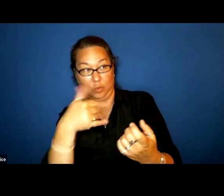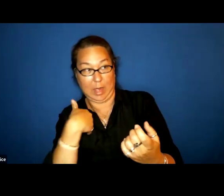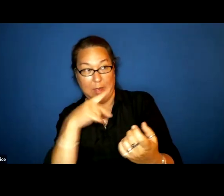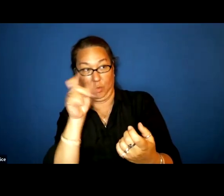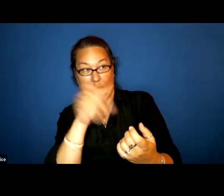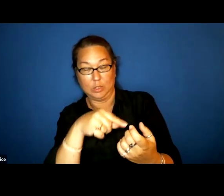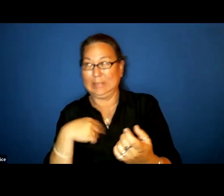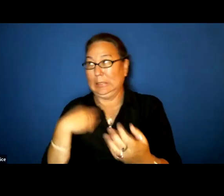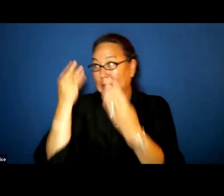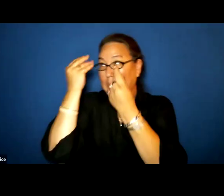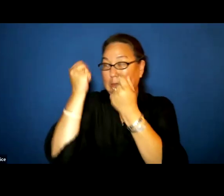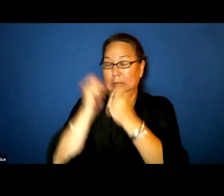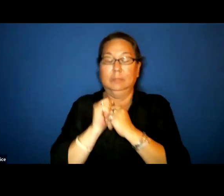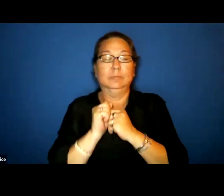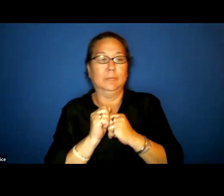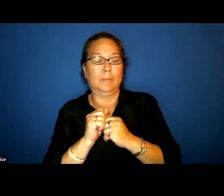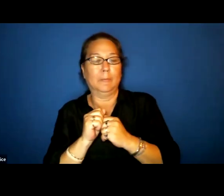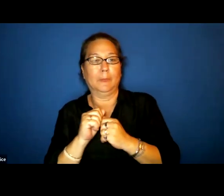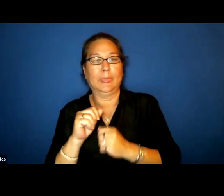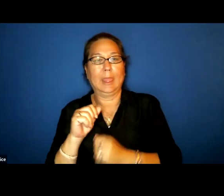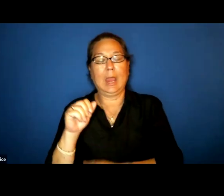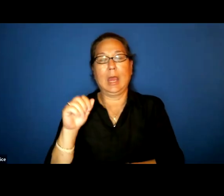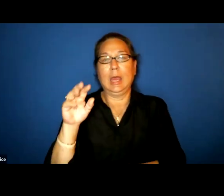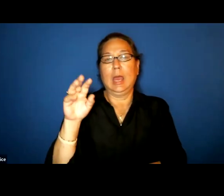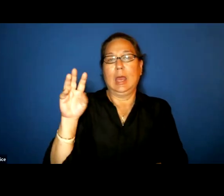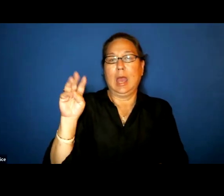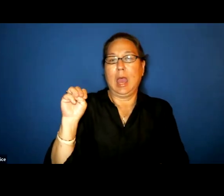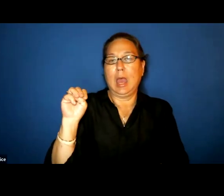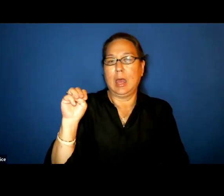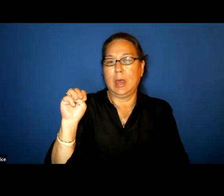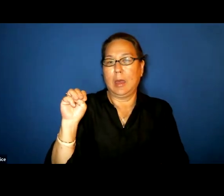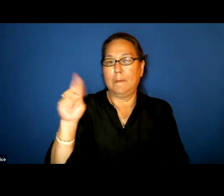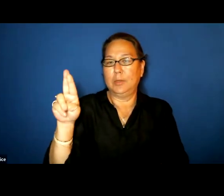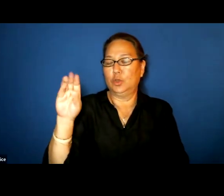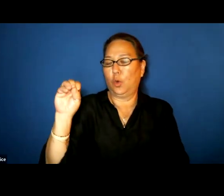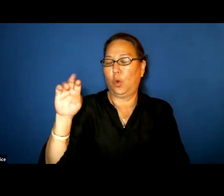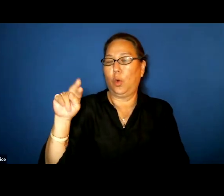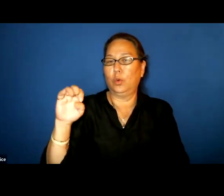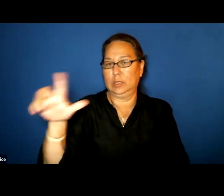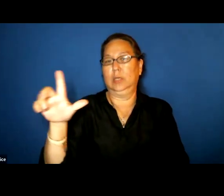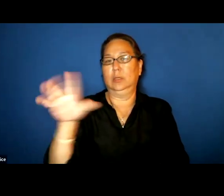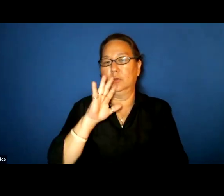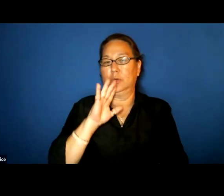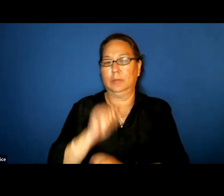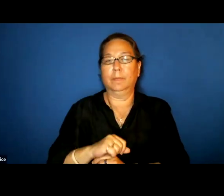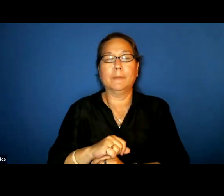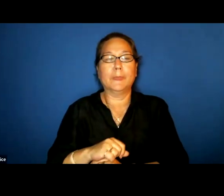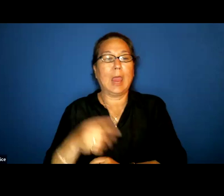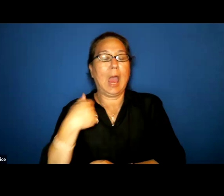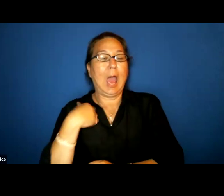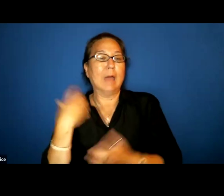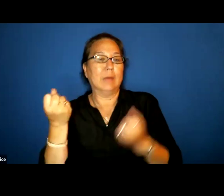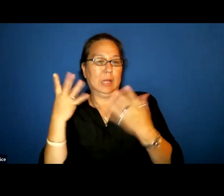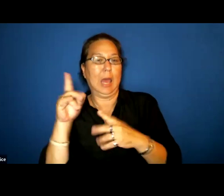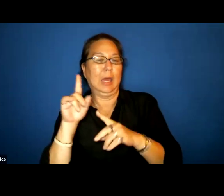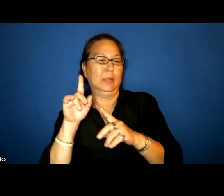Okay, I want to pick up on what Ms. Garrett said, and thank you. Yeah, a lot of questions you brought up, I'm not going to repeat, but Right.